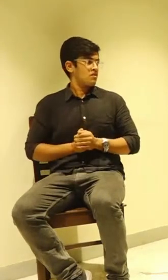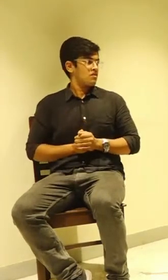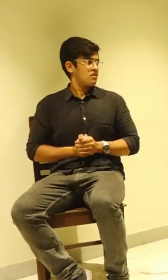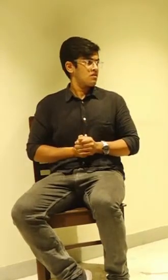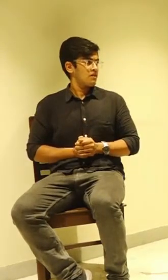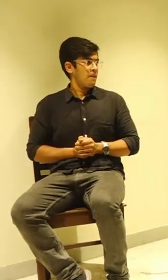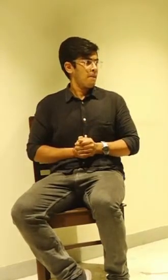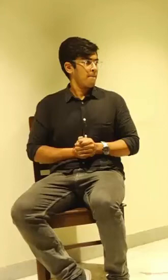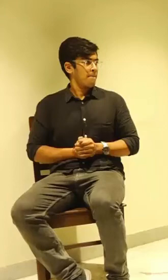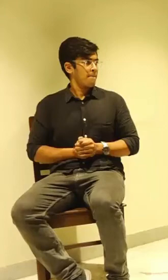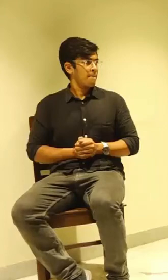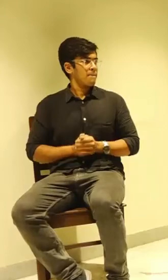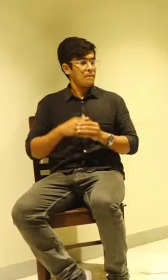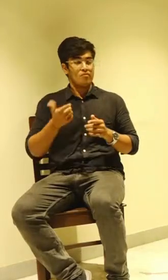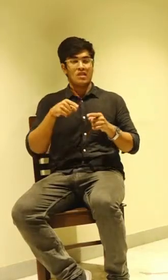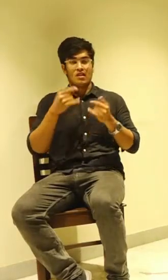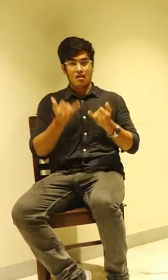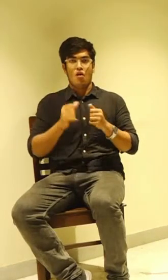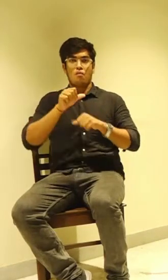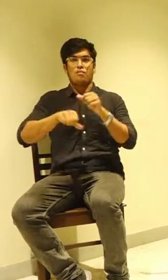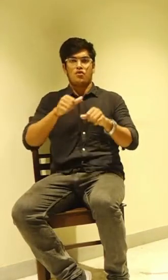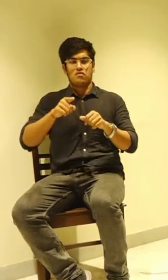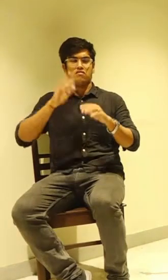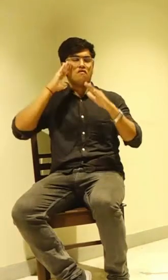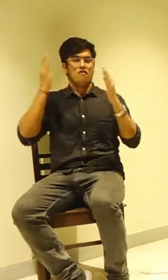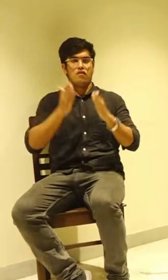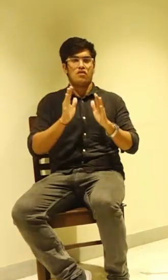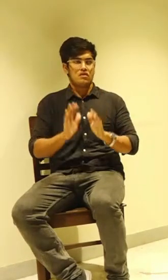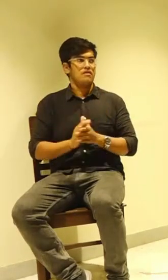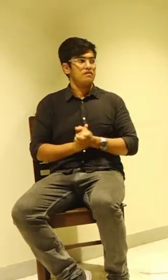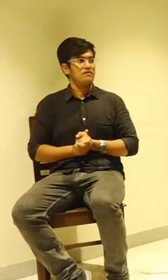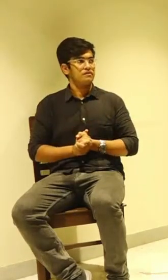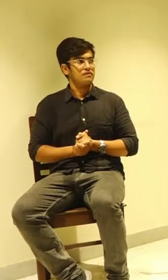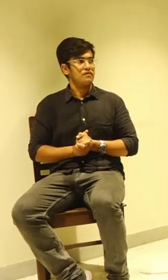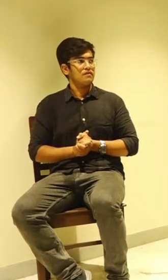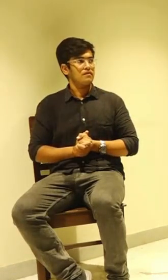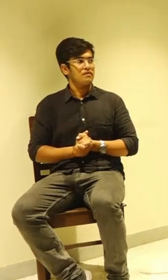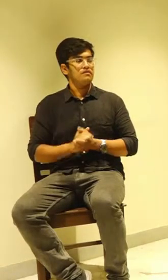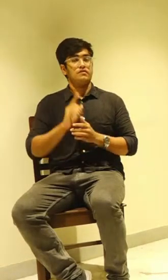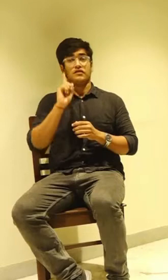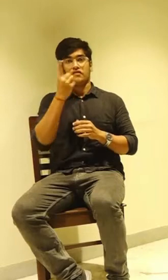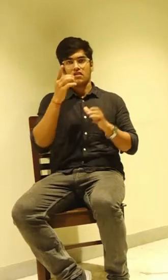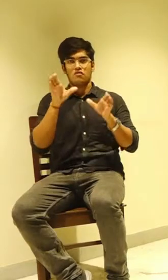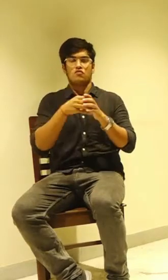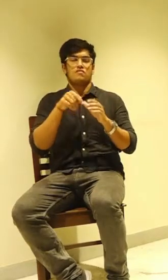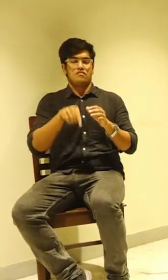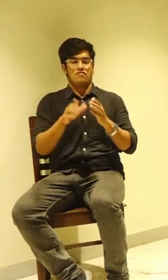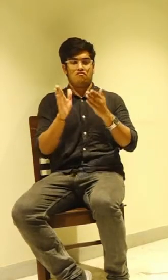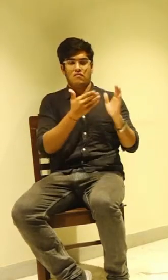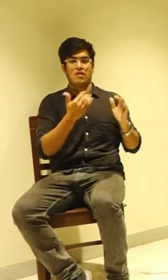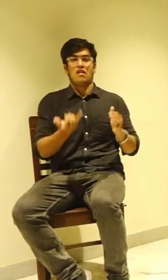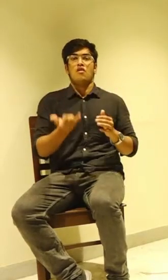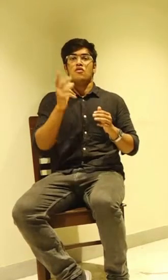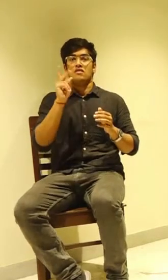entire process is the focus largely of Mr. Alva's book. So that's the first phase. The second phase, as you were saying, is how does